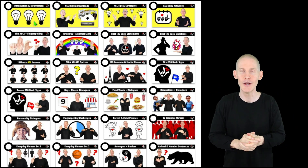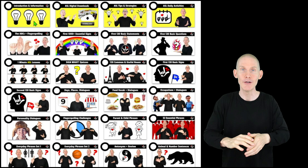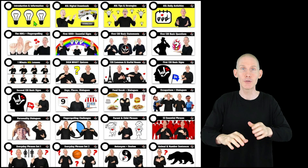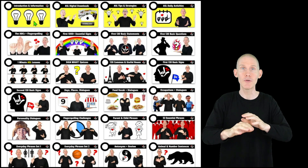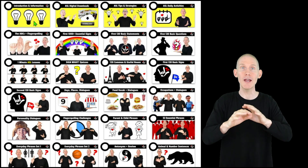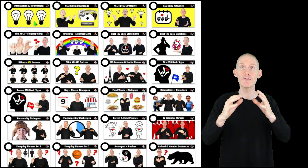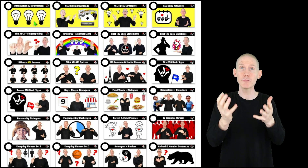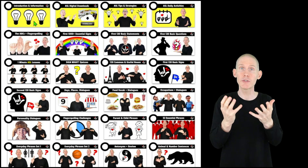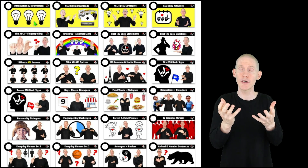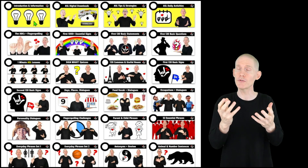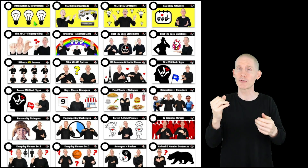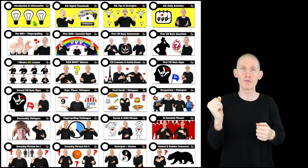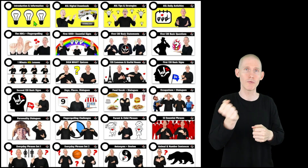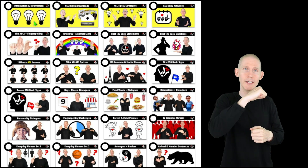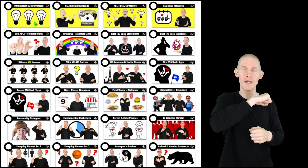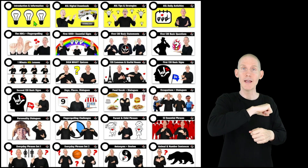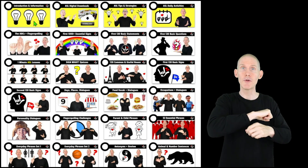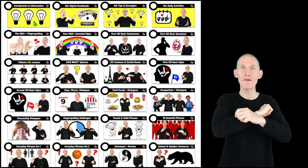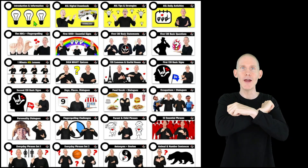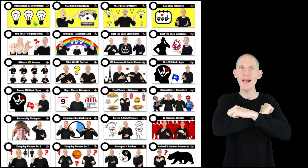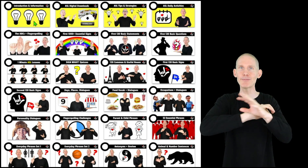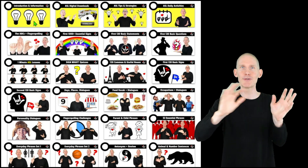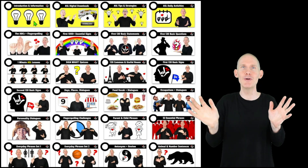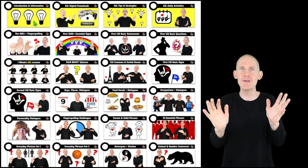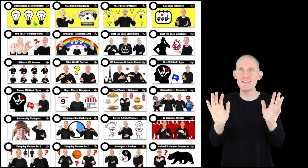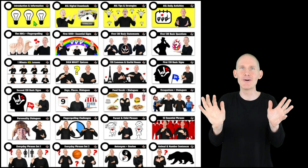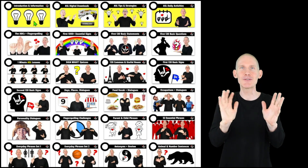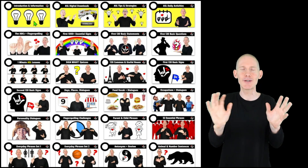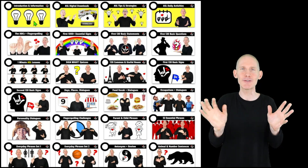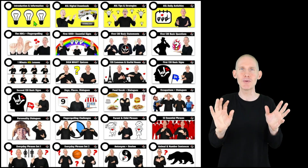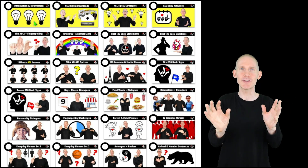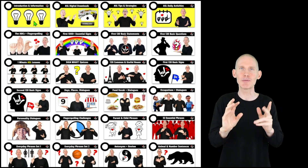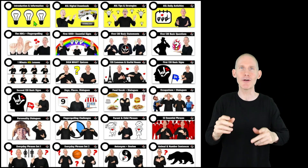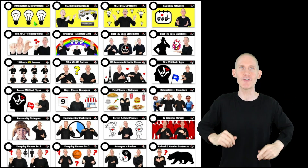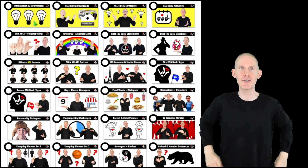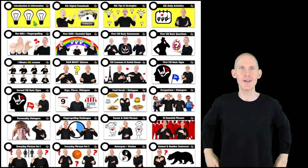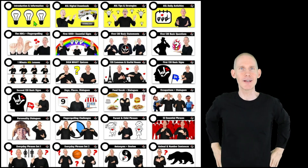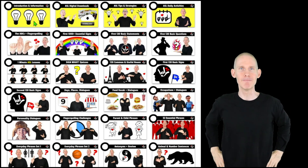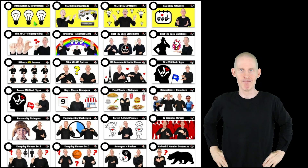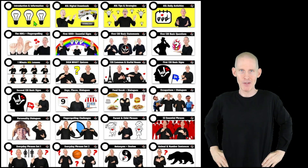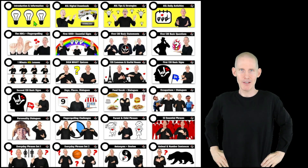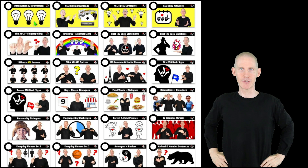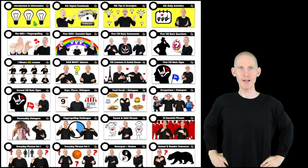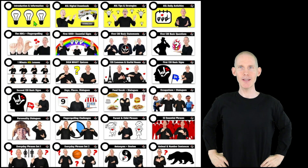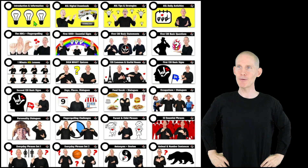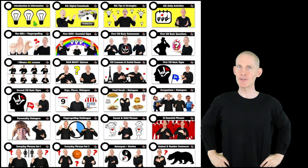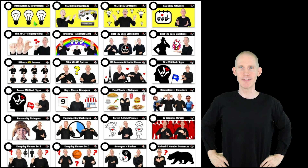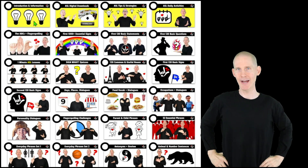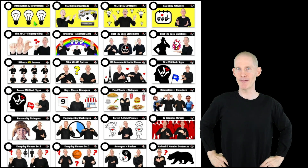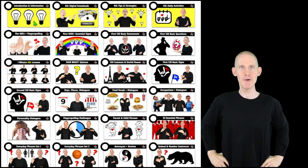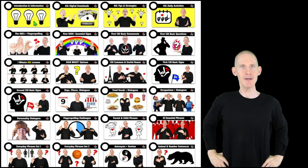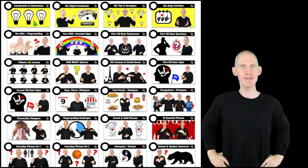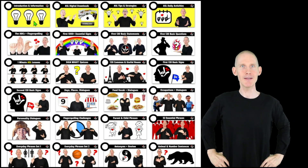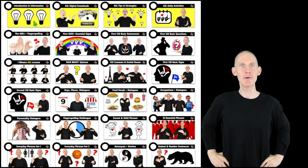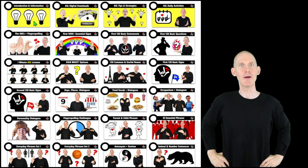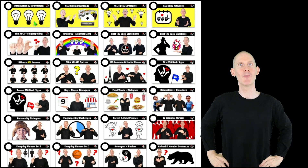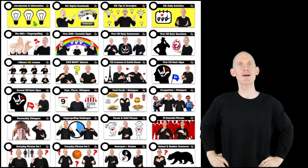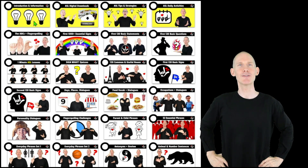So if you have some skills, great. If you have absolutely no skills whatsoever, you're like, sign language? I don't know anything, but I want to